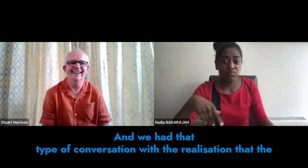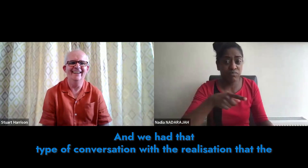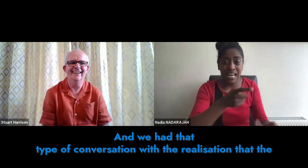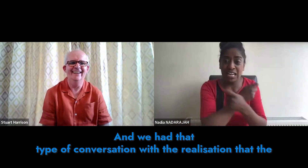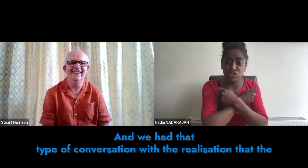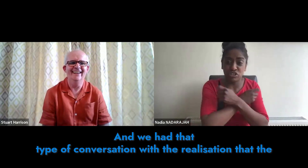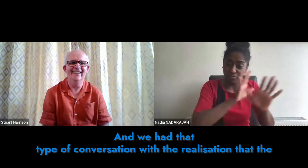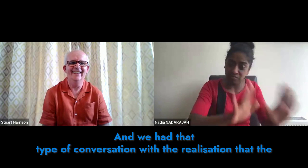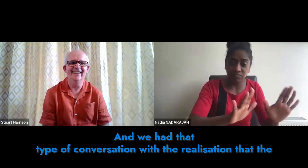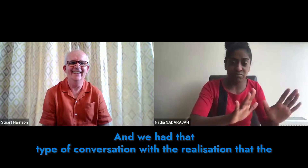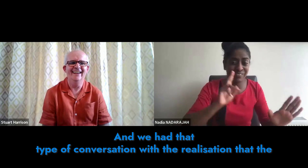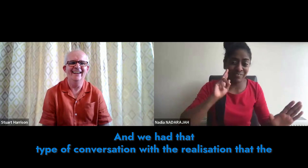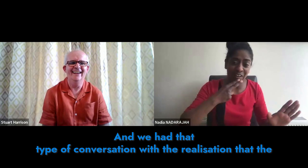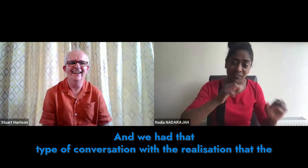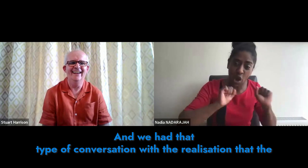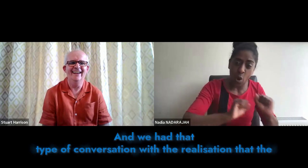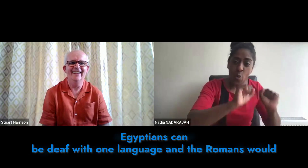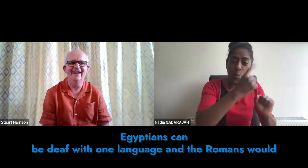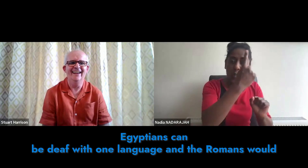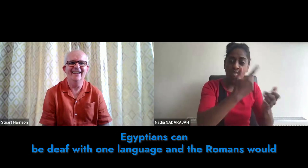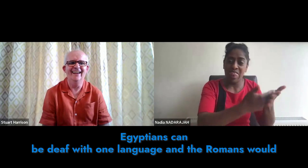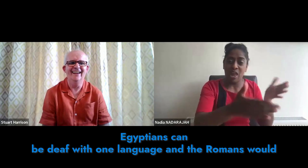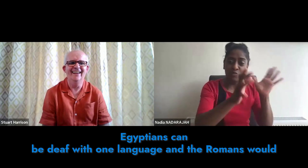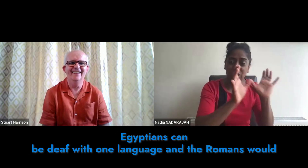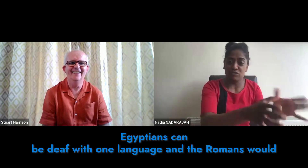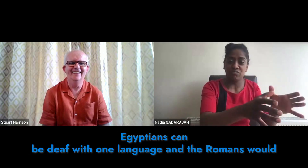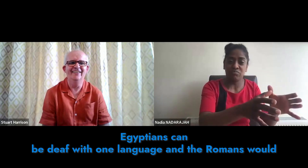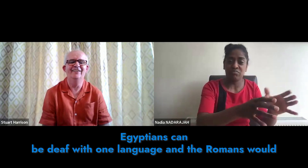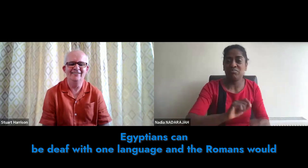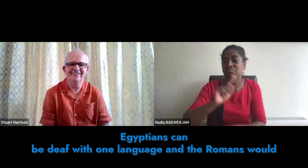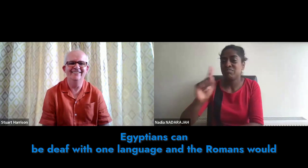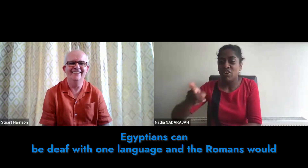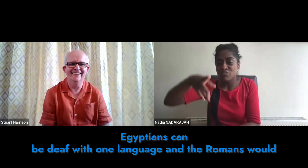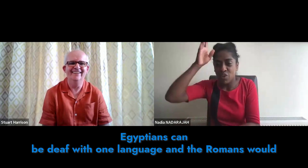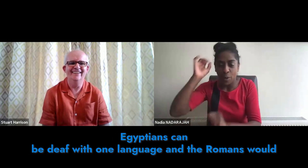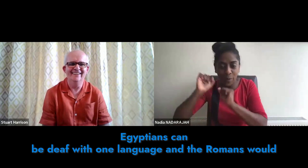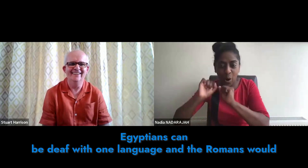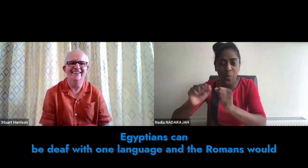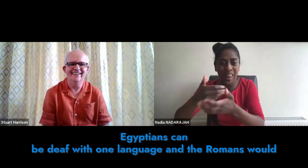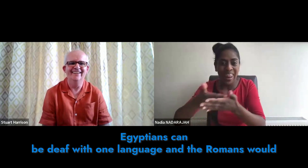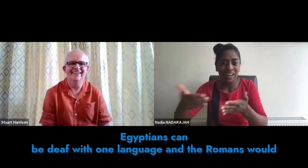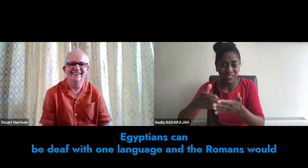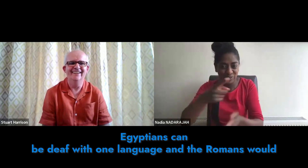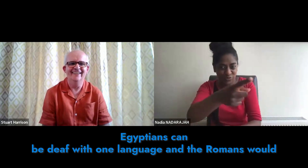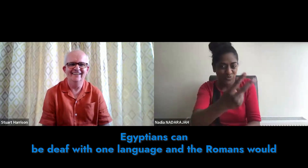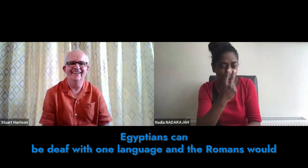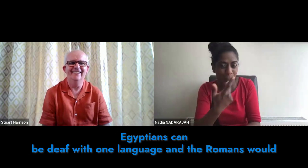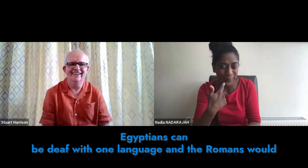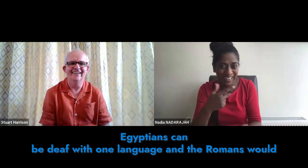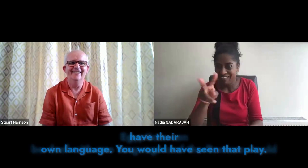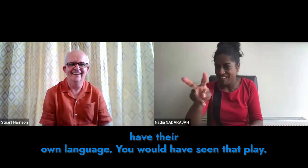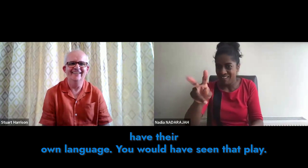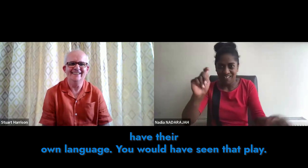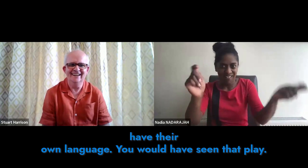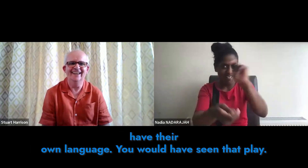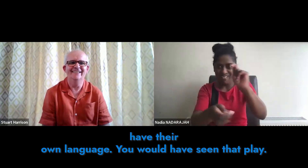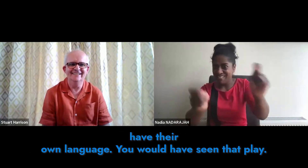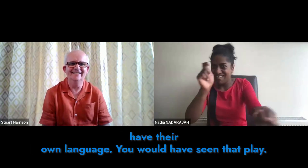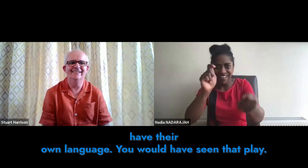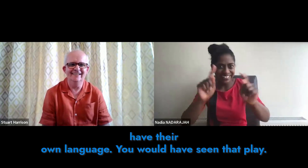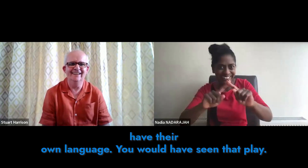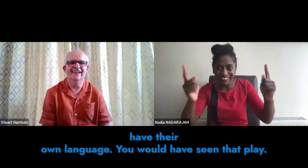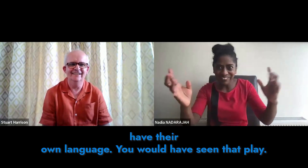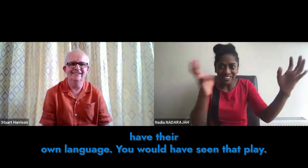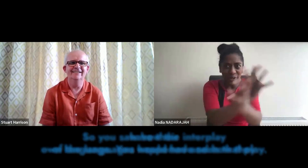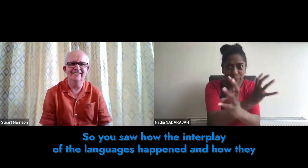of conversation with the realization that the Egyptians can be deaf with one language only. The Romans would have their own language.